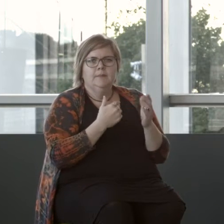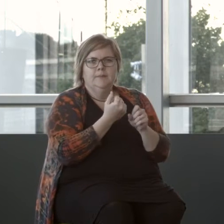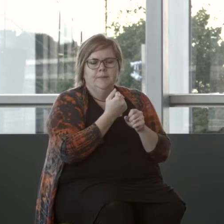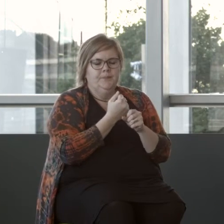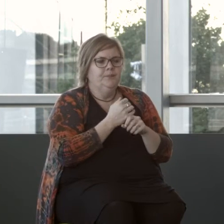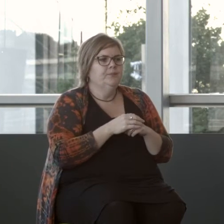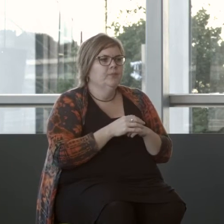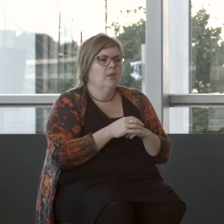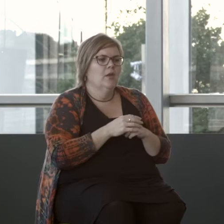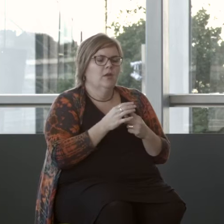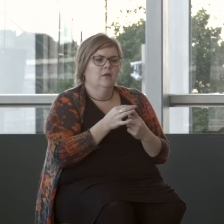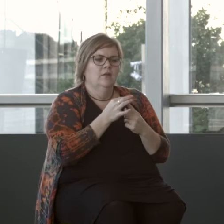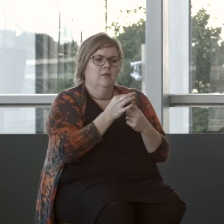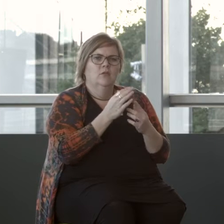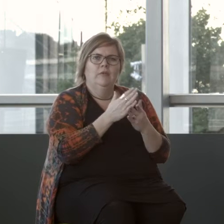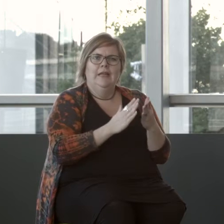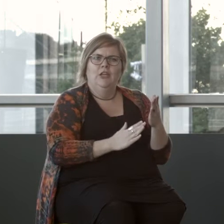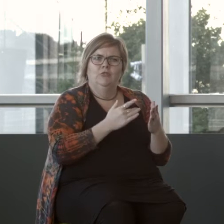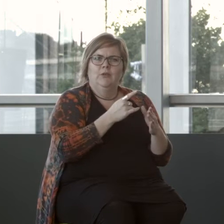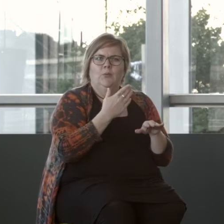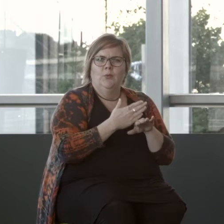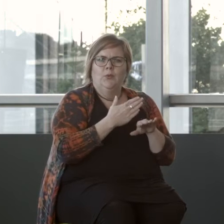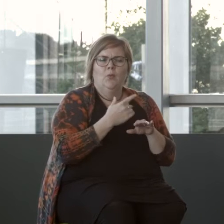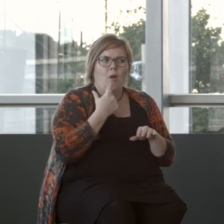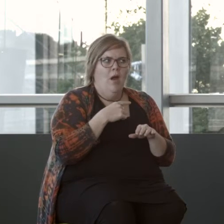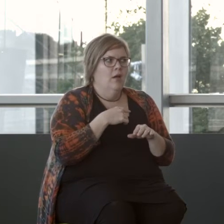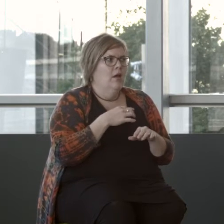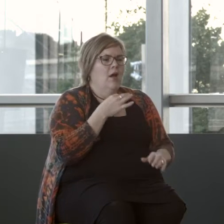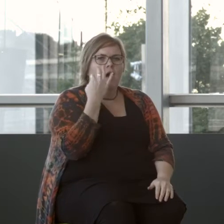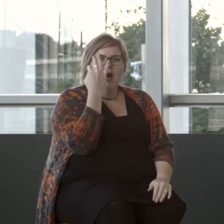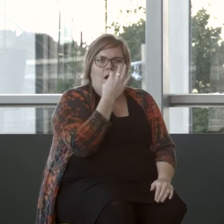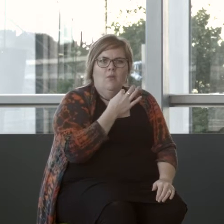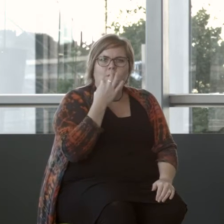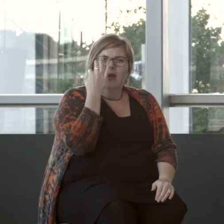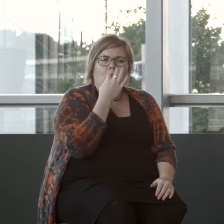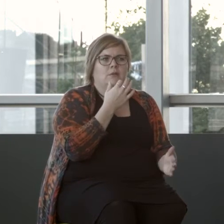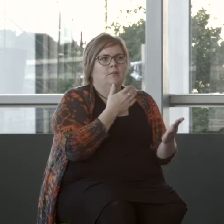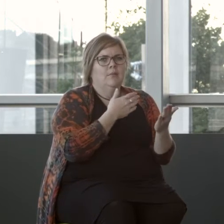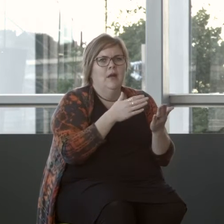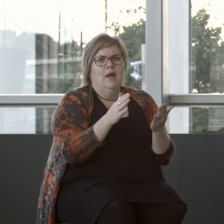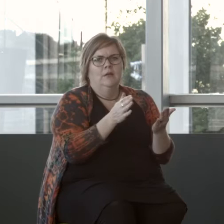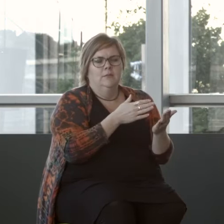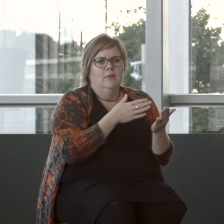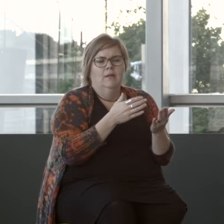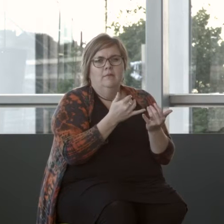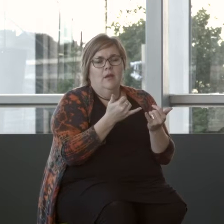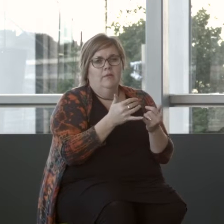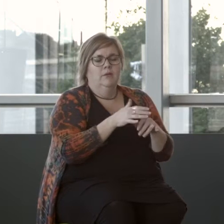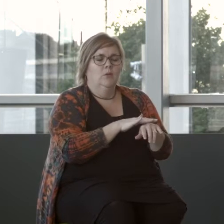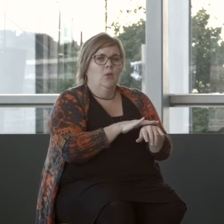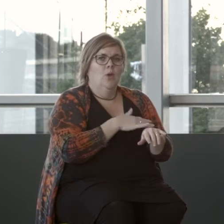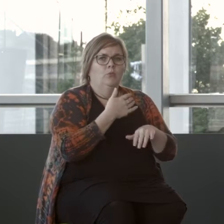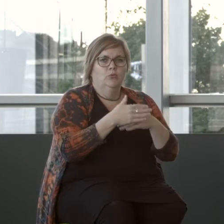that I found really interesting about doing that is you spend hours and hours painting. It's a very slow process making that sort of